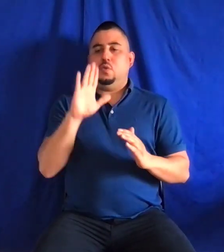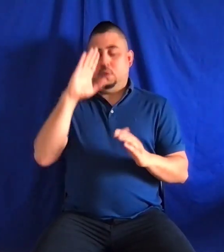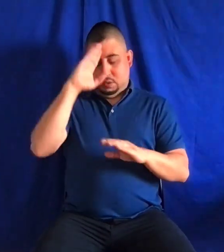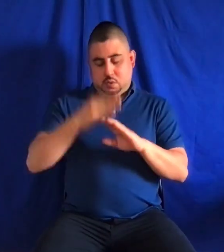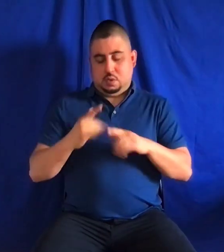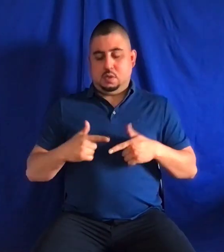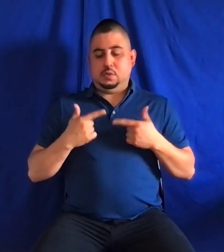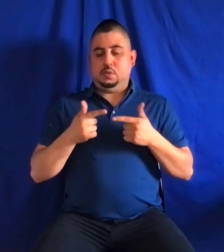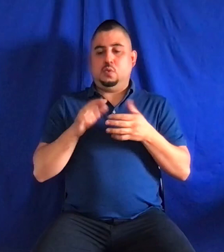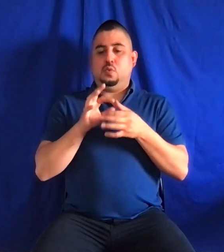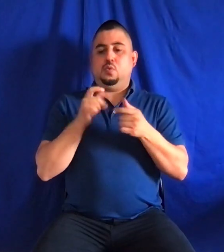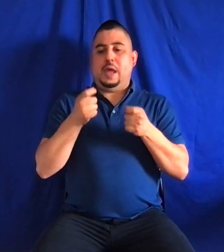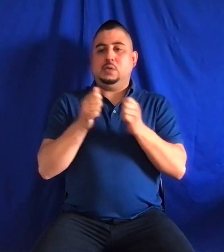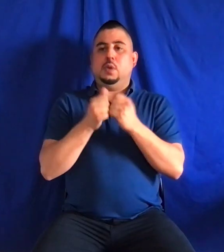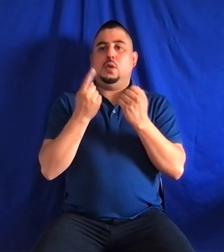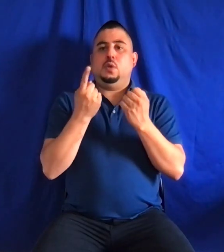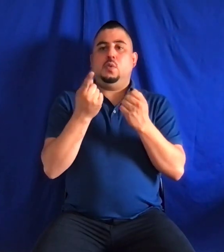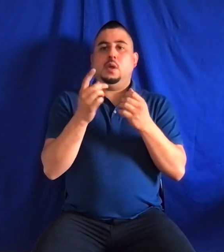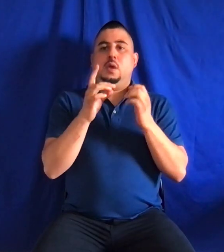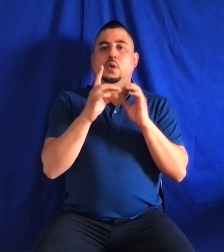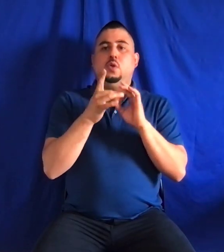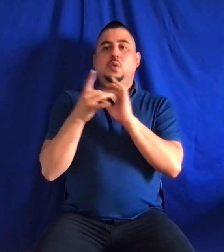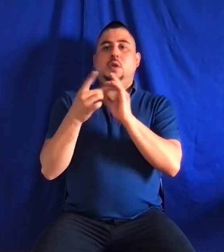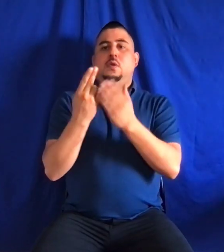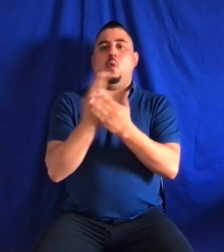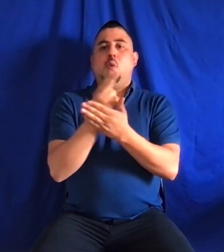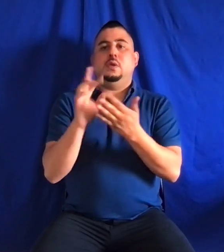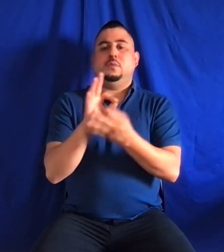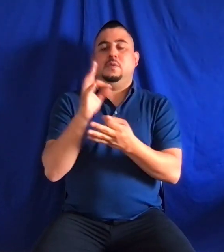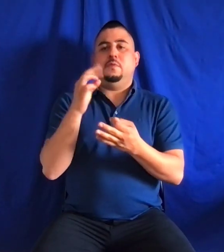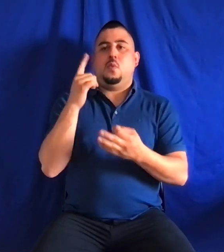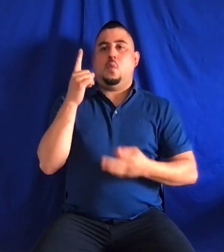Spirit, one God, forever and ever. Amen. Amen.